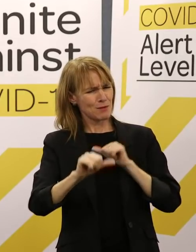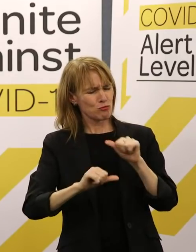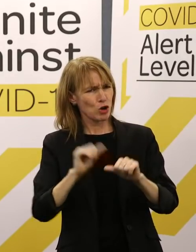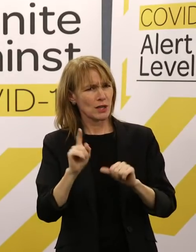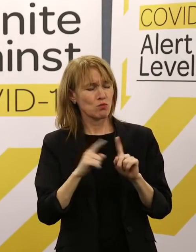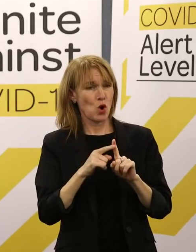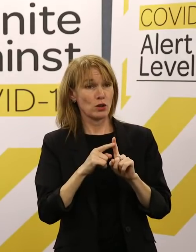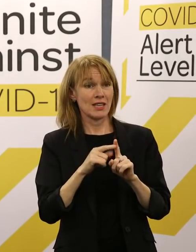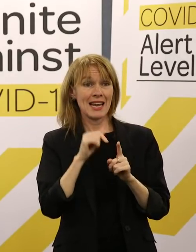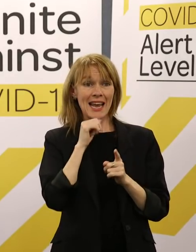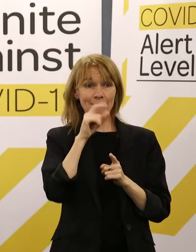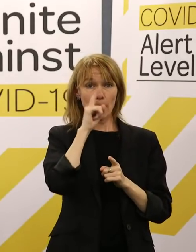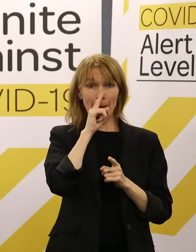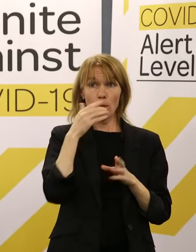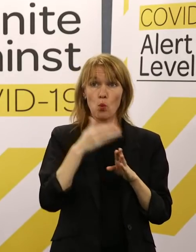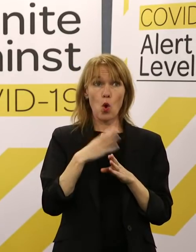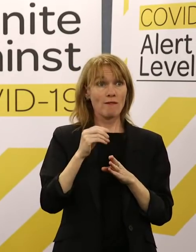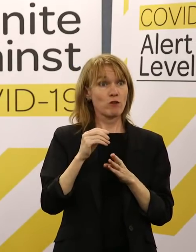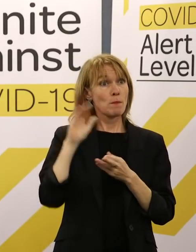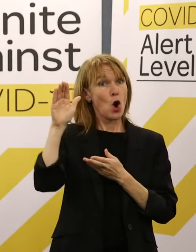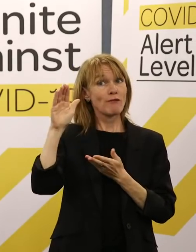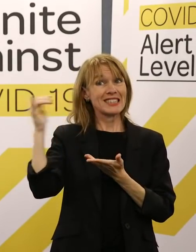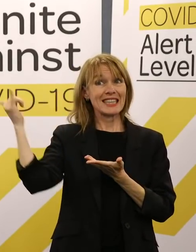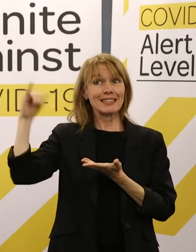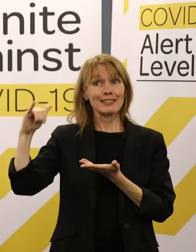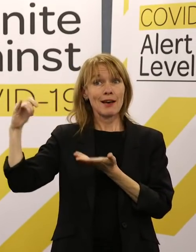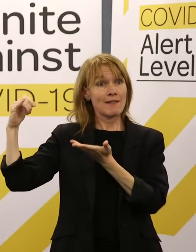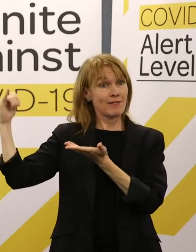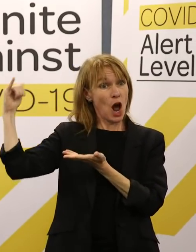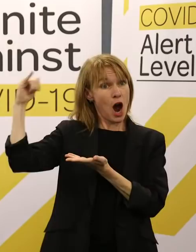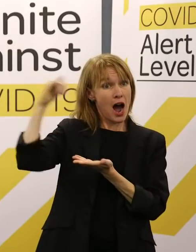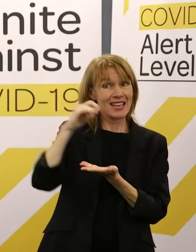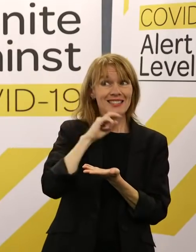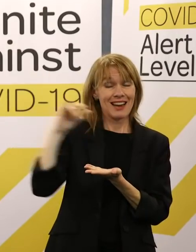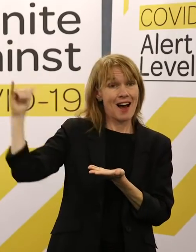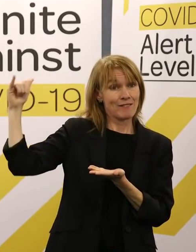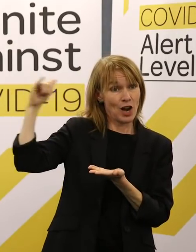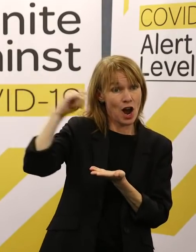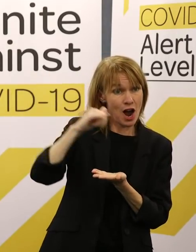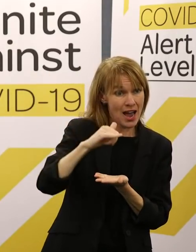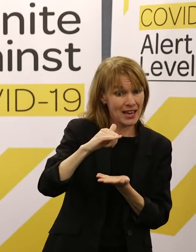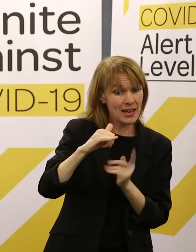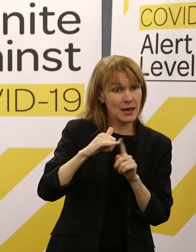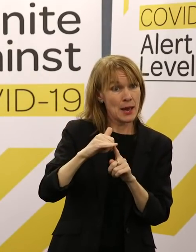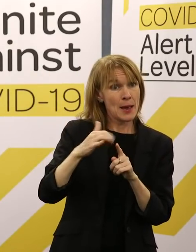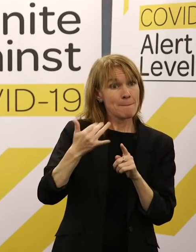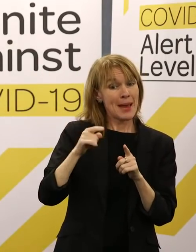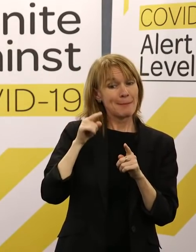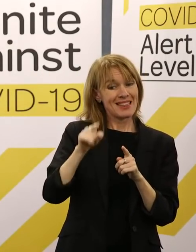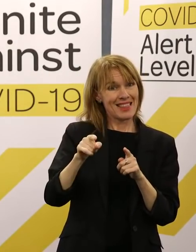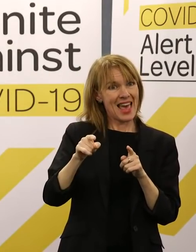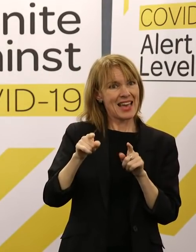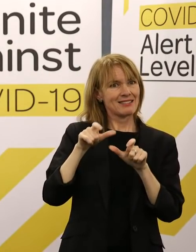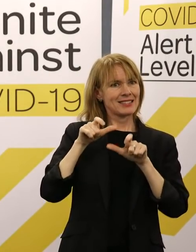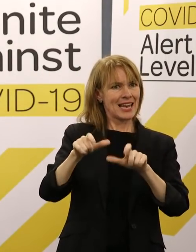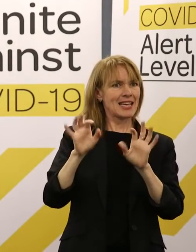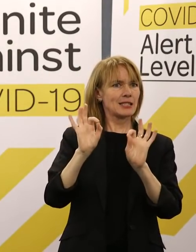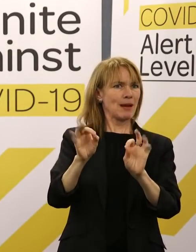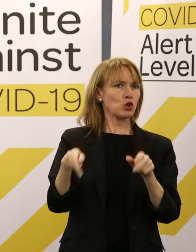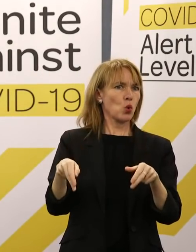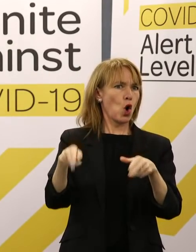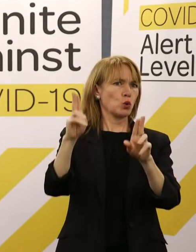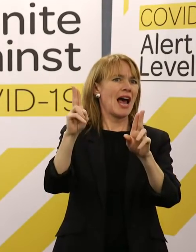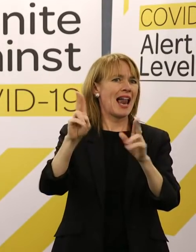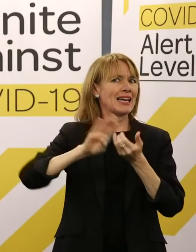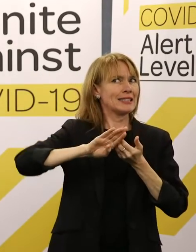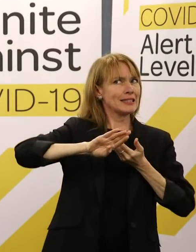go into isolation for 48 hours like the domestic crews do, putting them in isolation quarantine hotels like